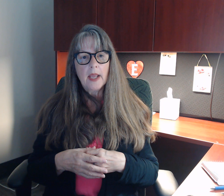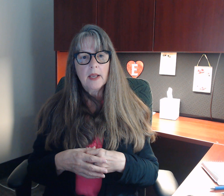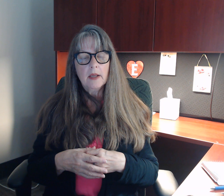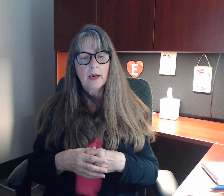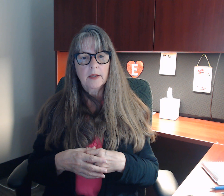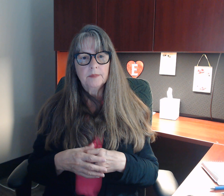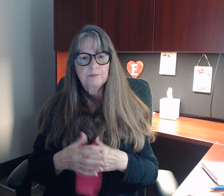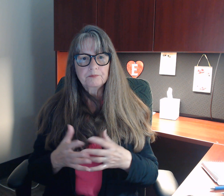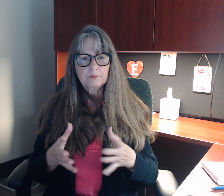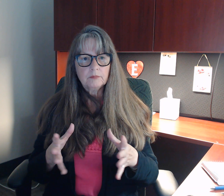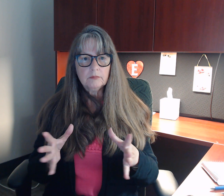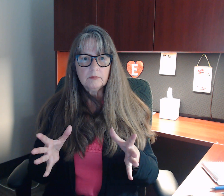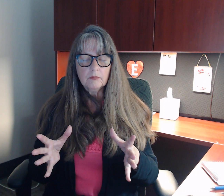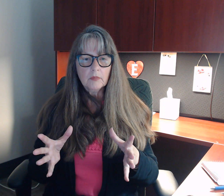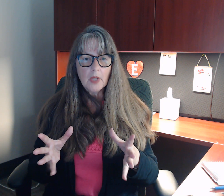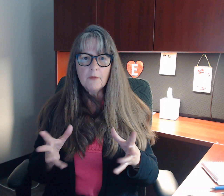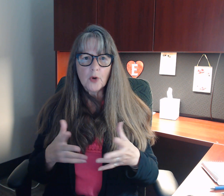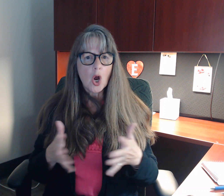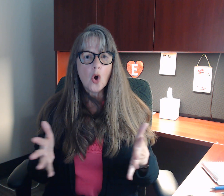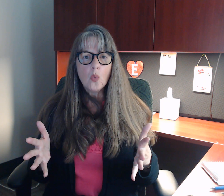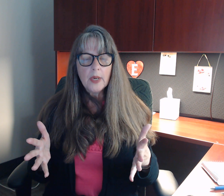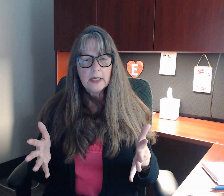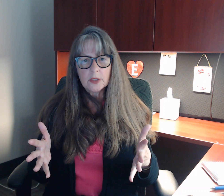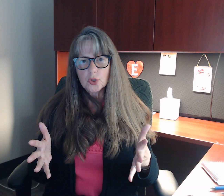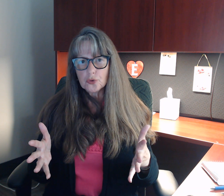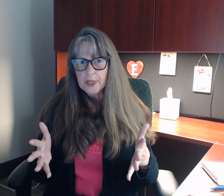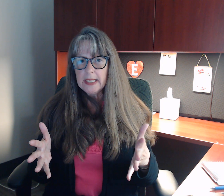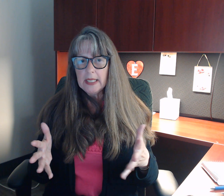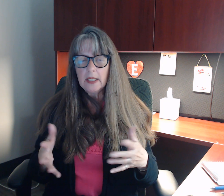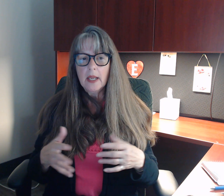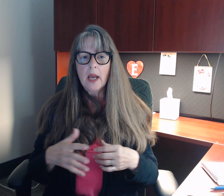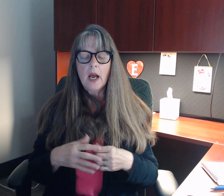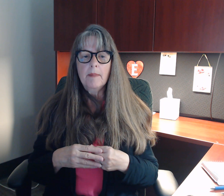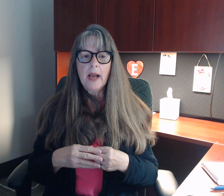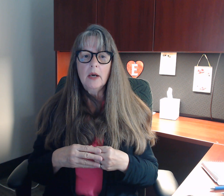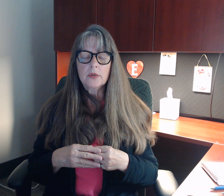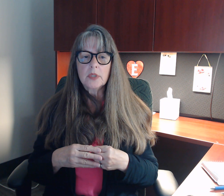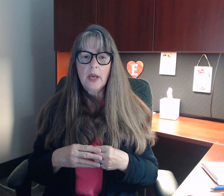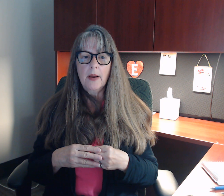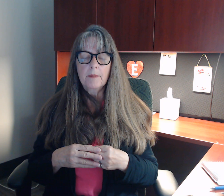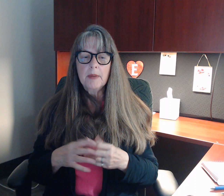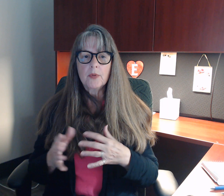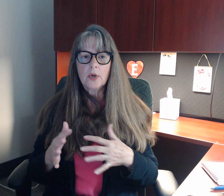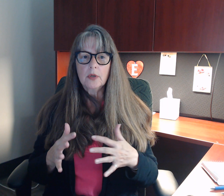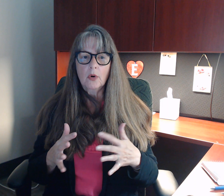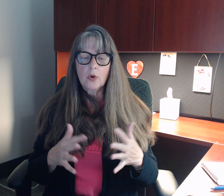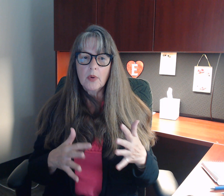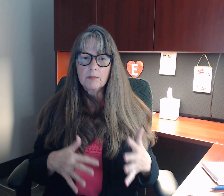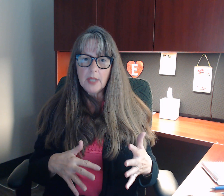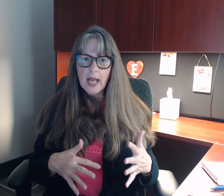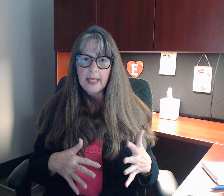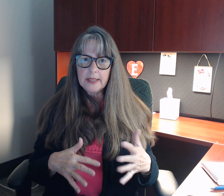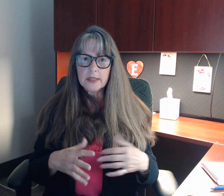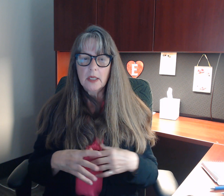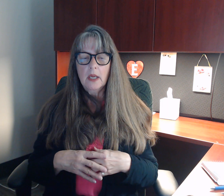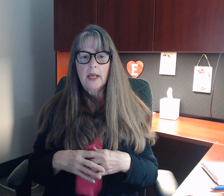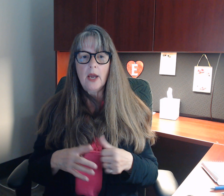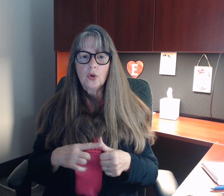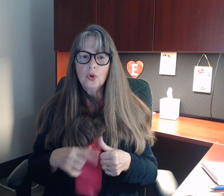a for a whole week this training about people that are going blind and how to cook